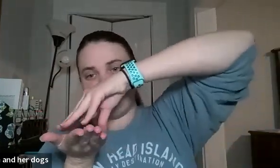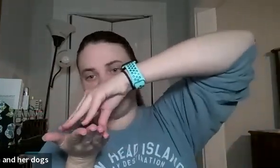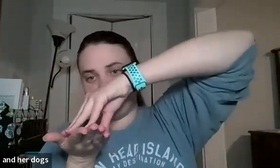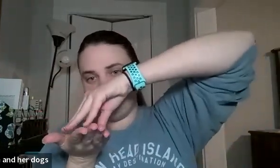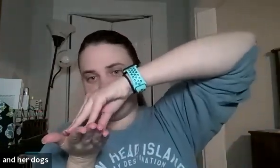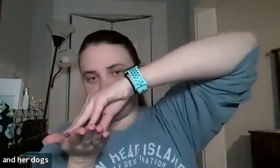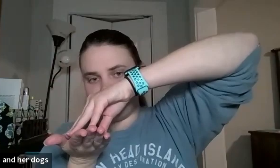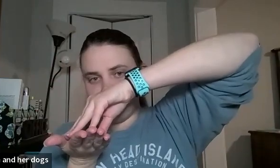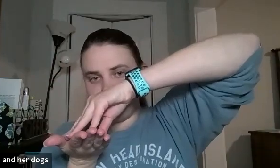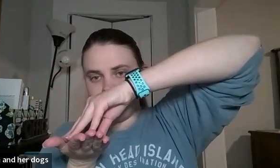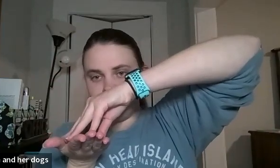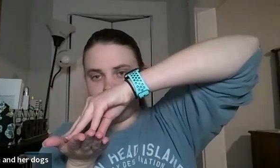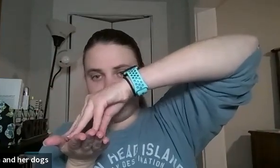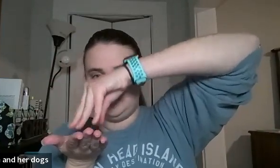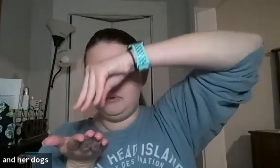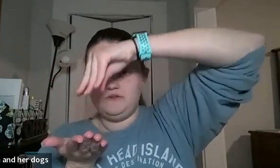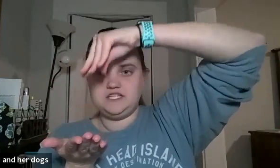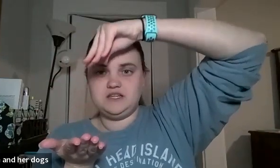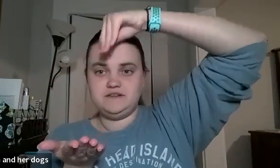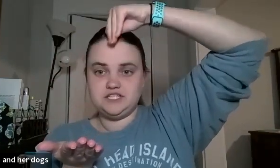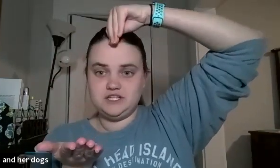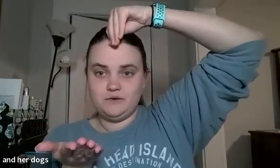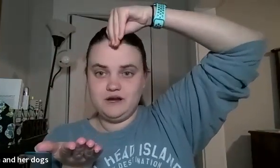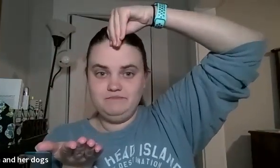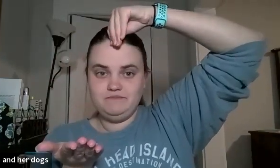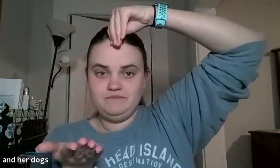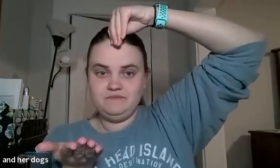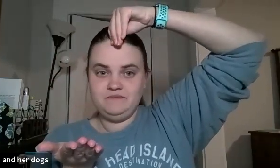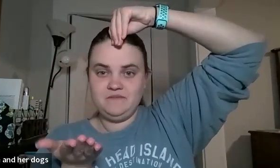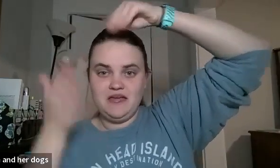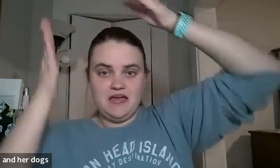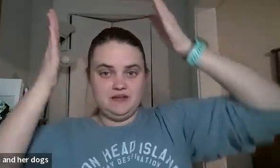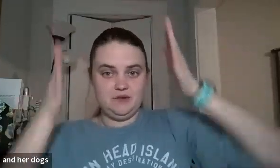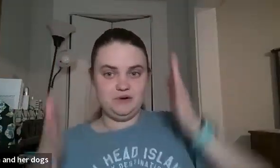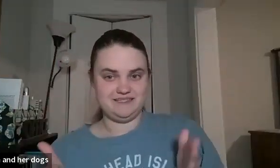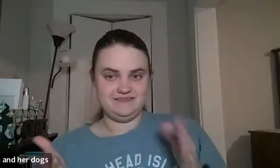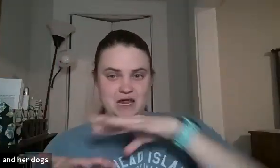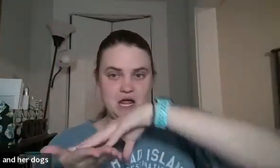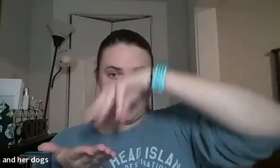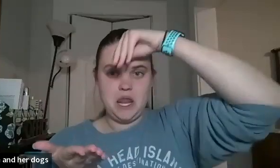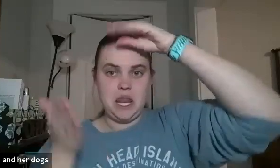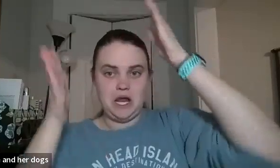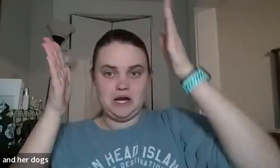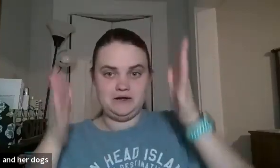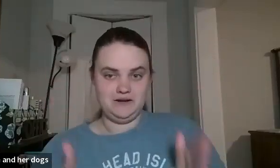little jellyfish on top. You're going to pull that jellyfish to your forehead and you go person.